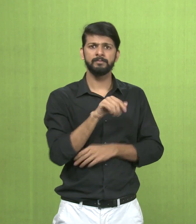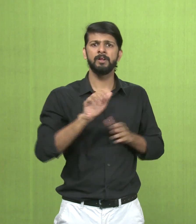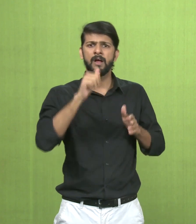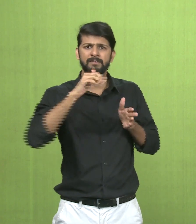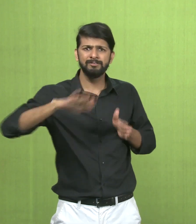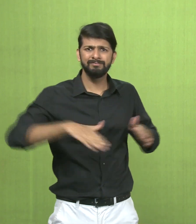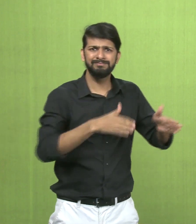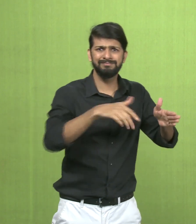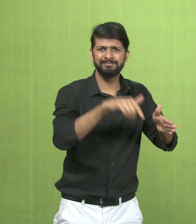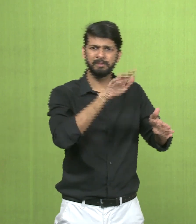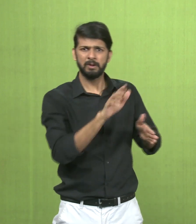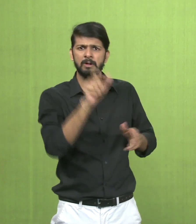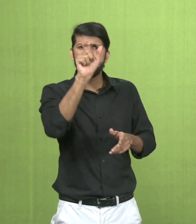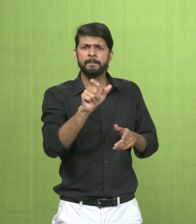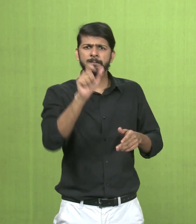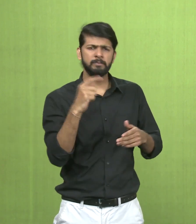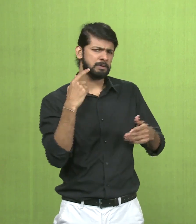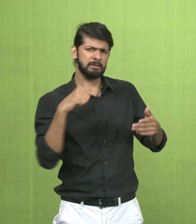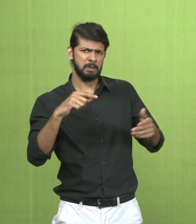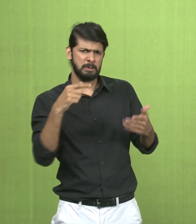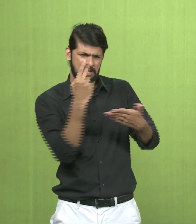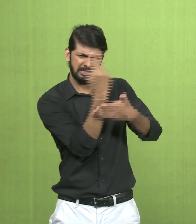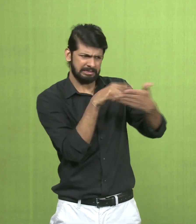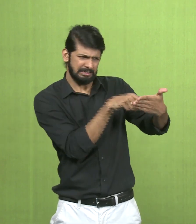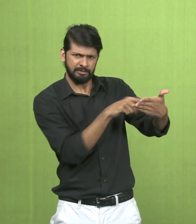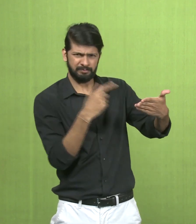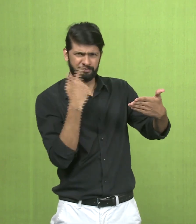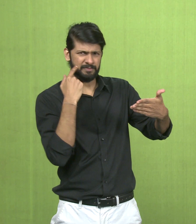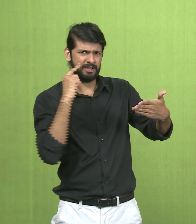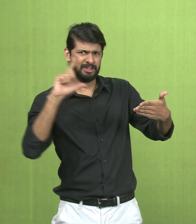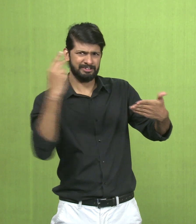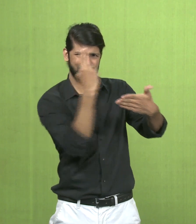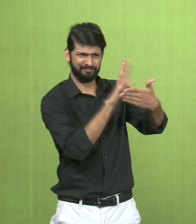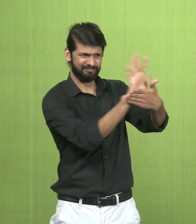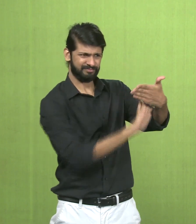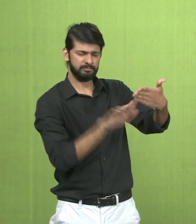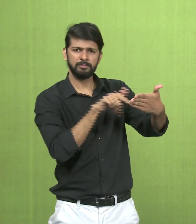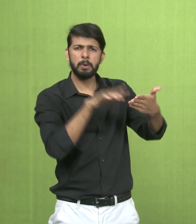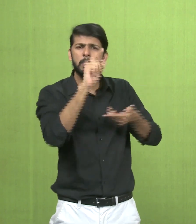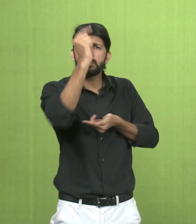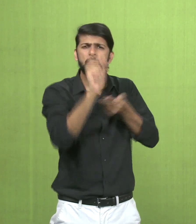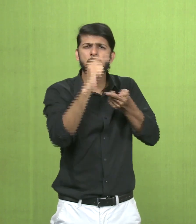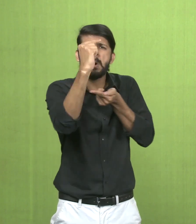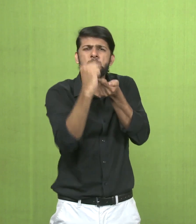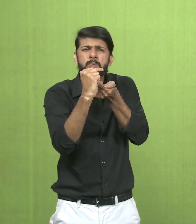Question number 5. In this illustration, what is drawn